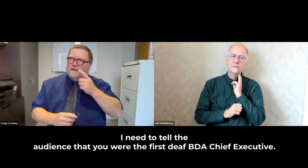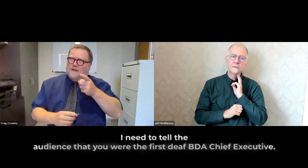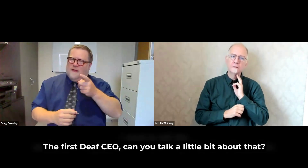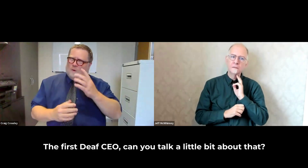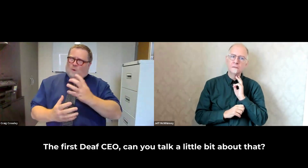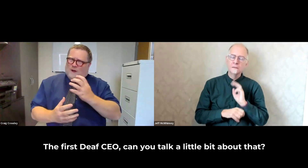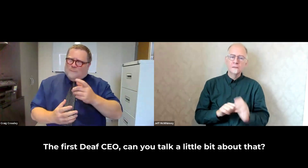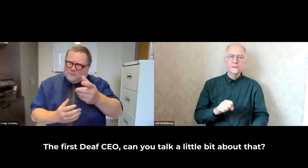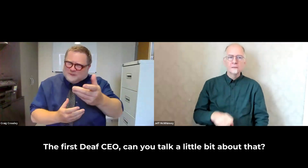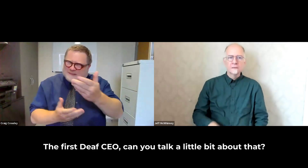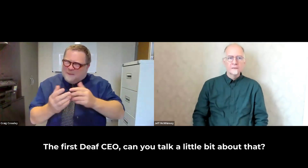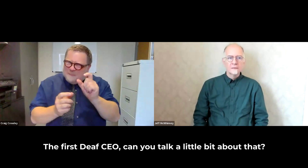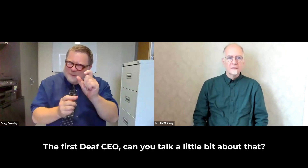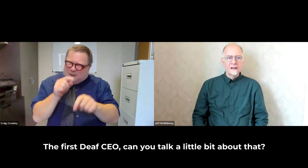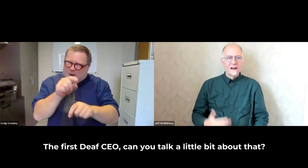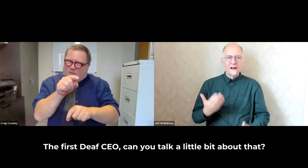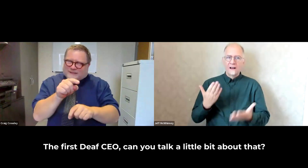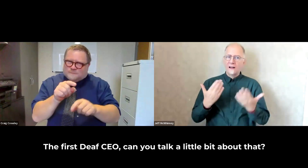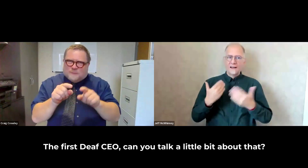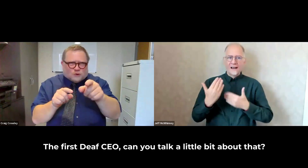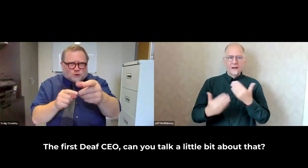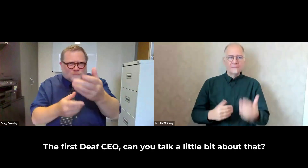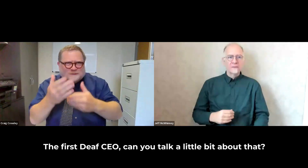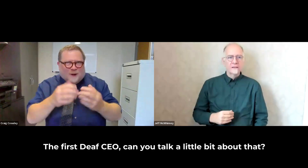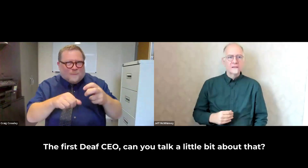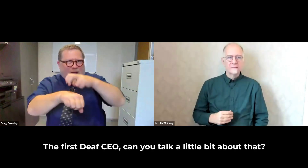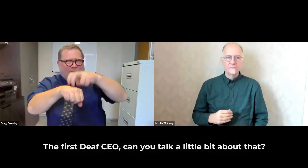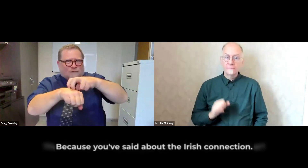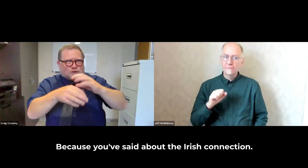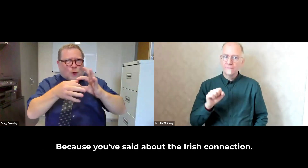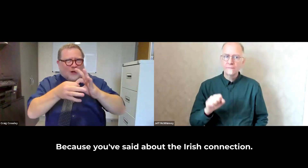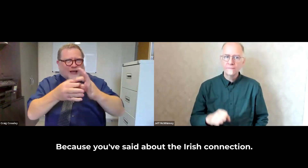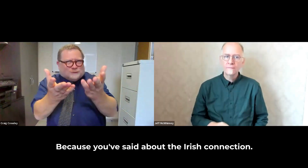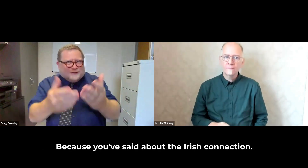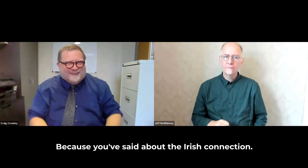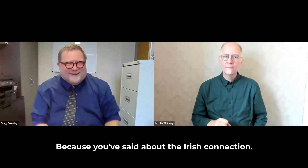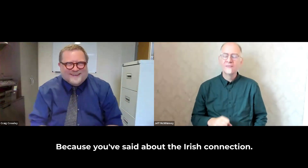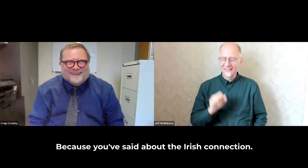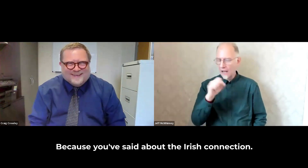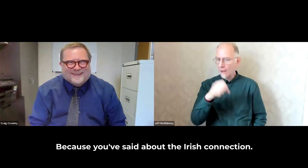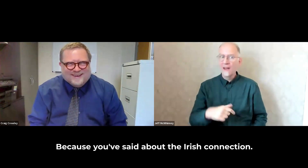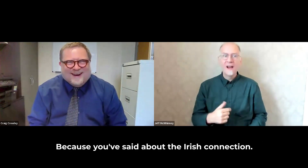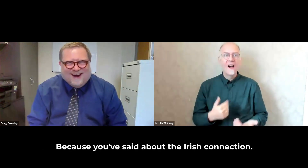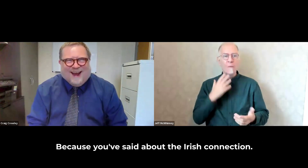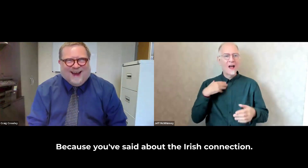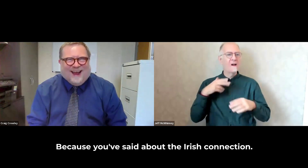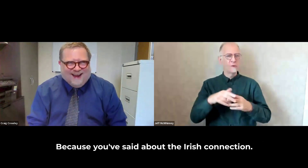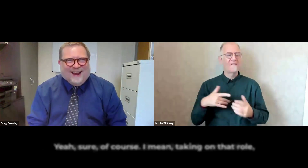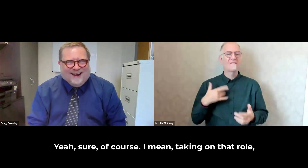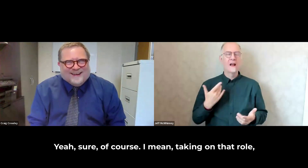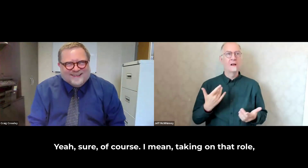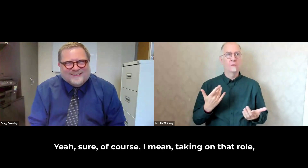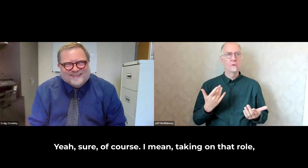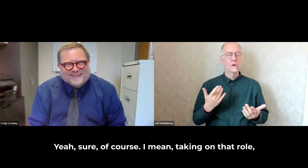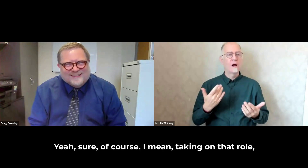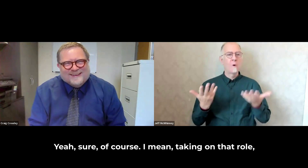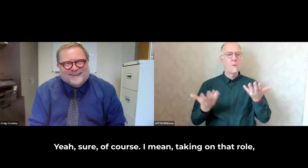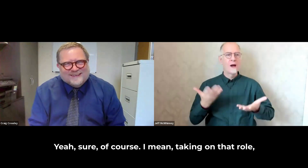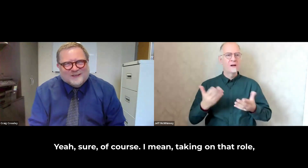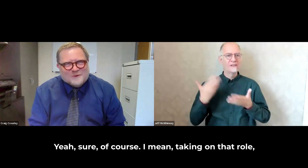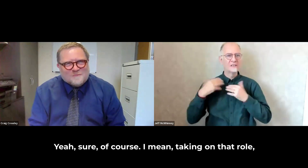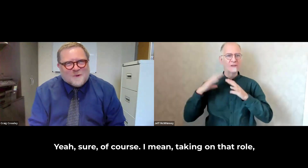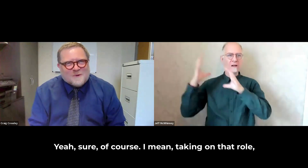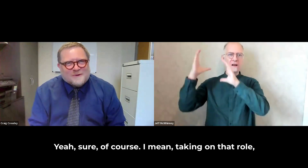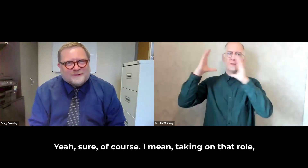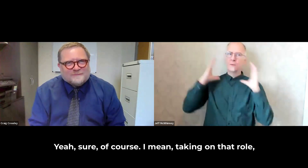executive. The first deaf. I mean, can you talk a little bit about that? Because you've said about the Irish connection. Yeah, sure, of